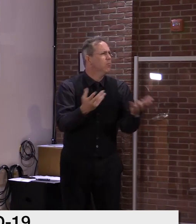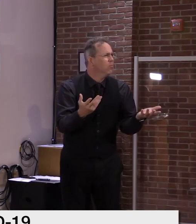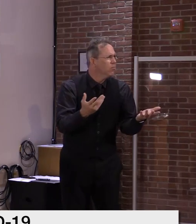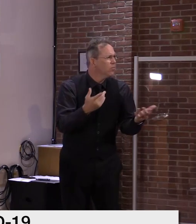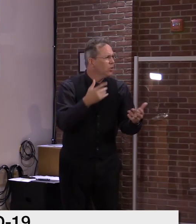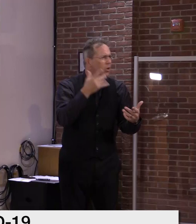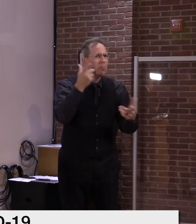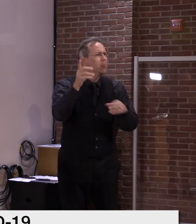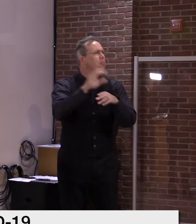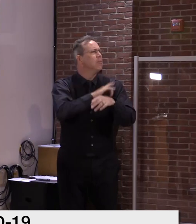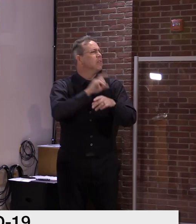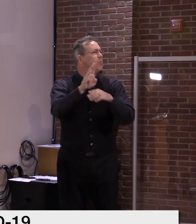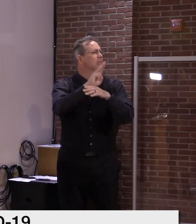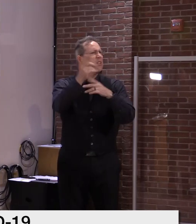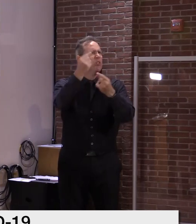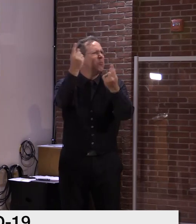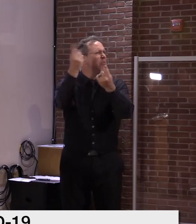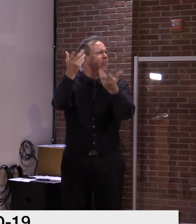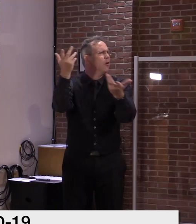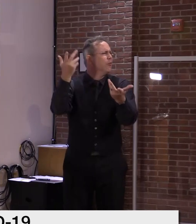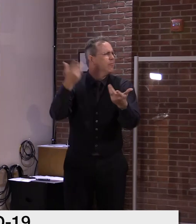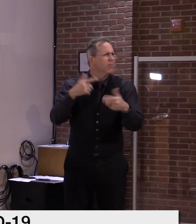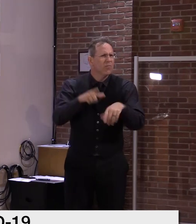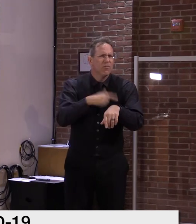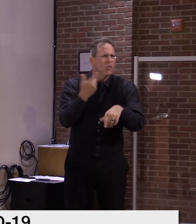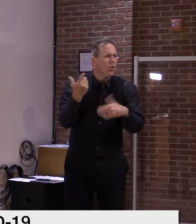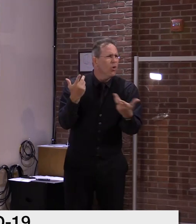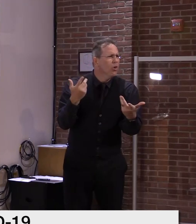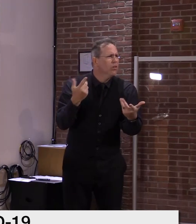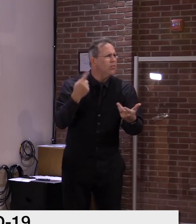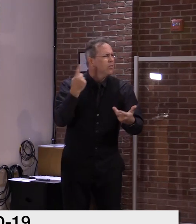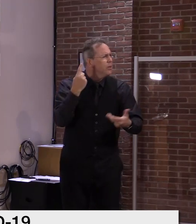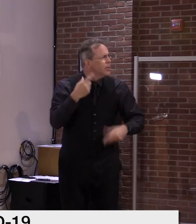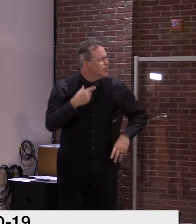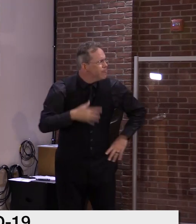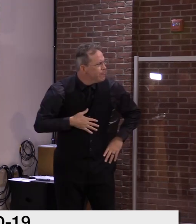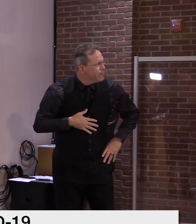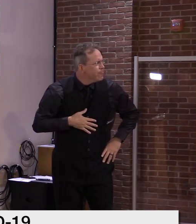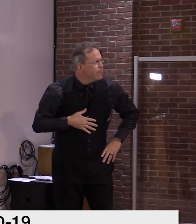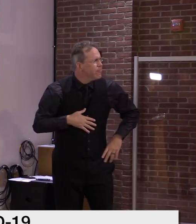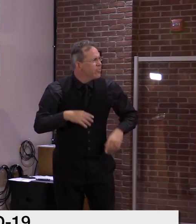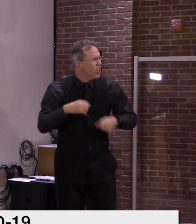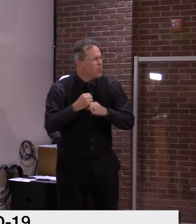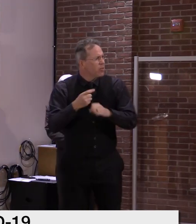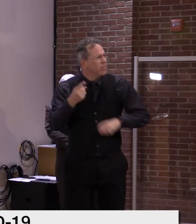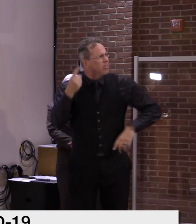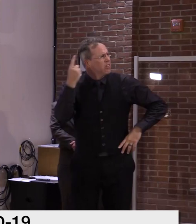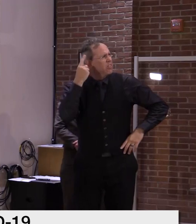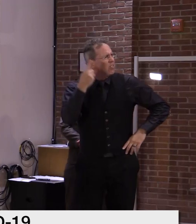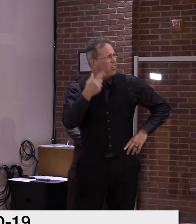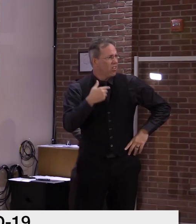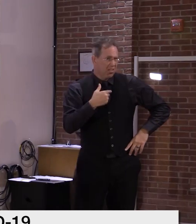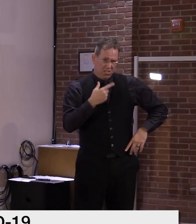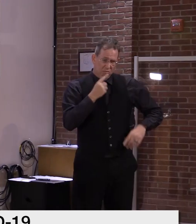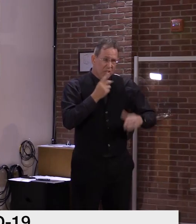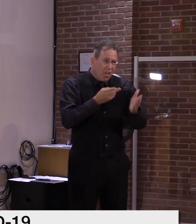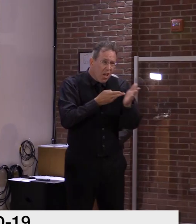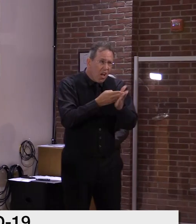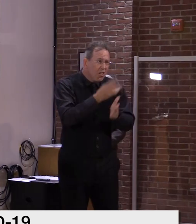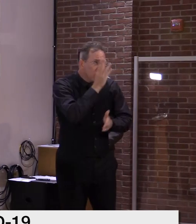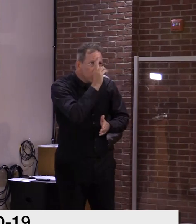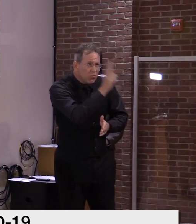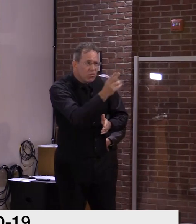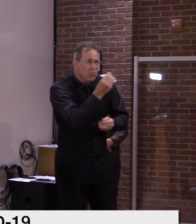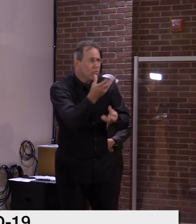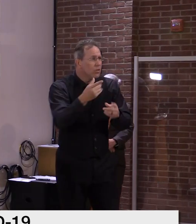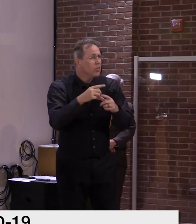like this, does it make you question the honesty of command staff and the assertion that staffing levels are